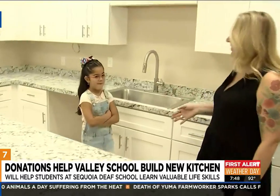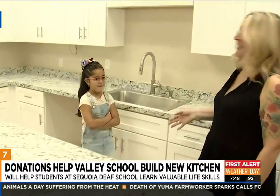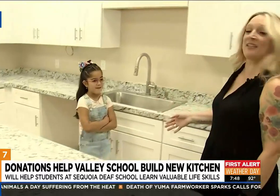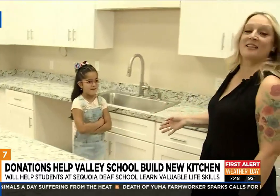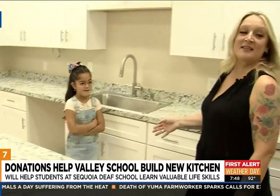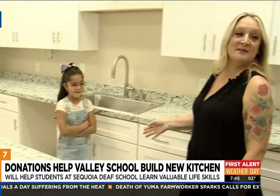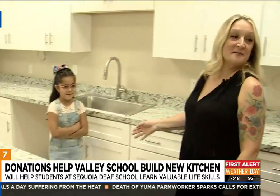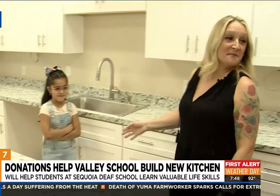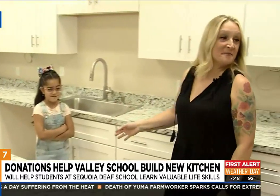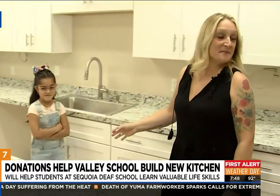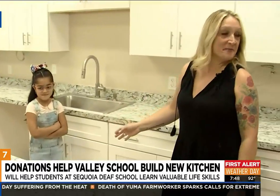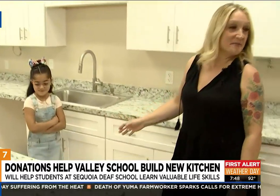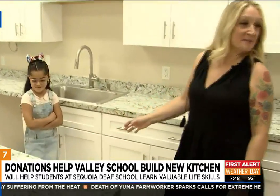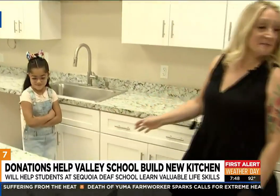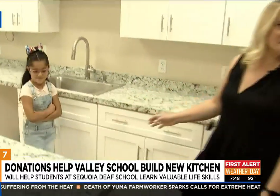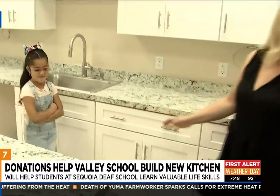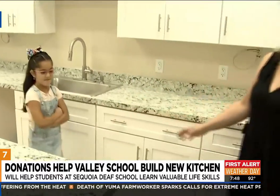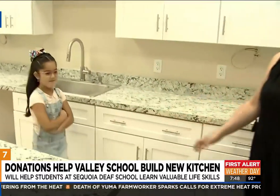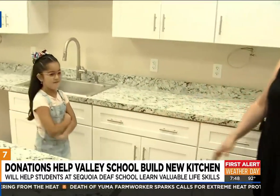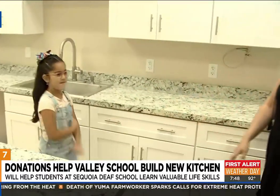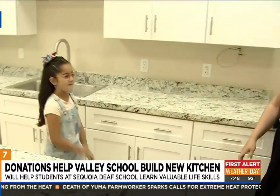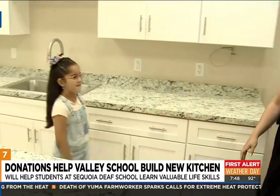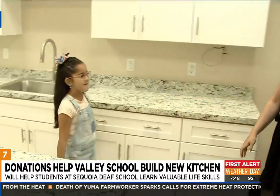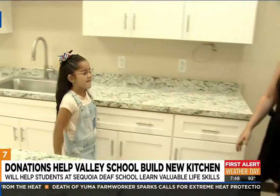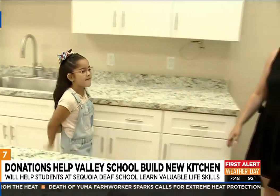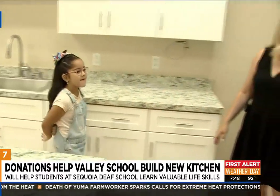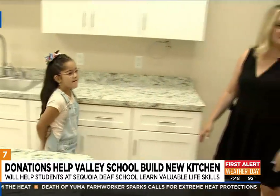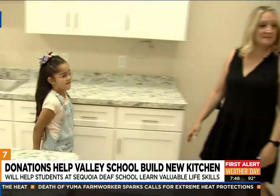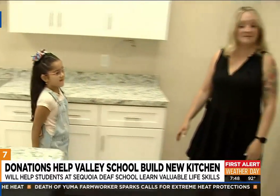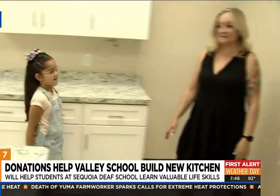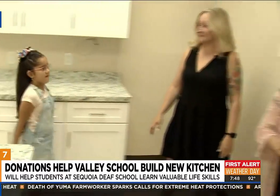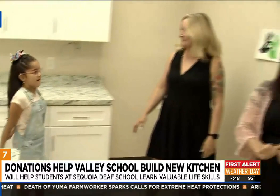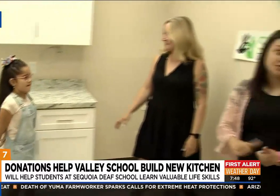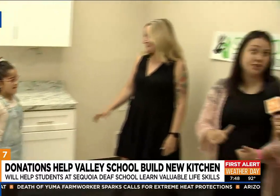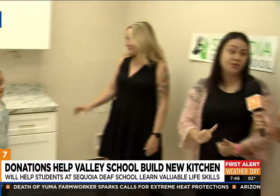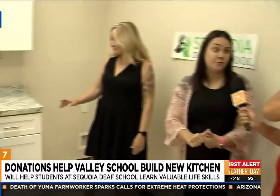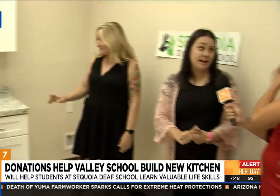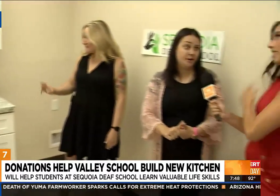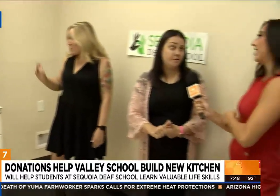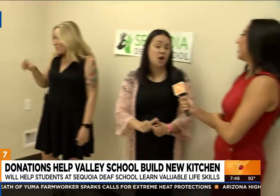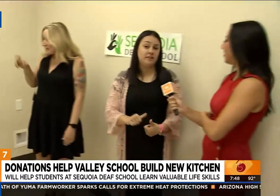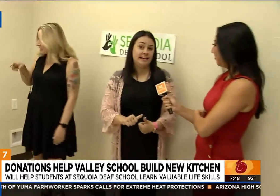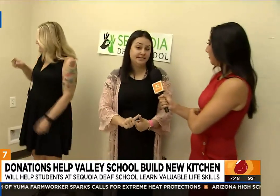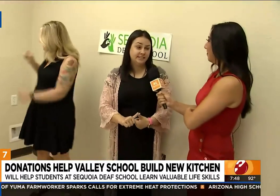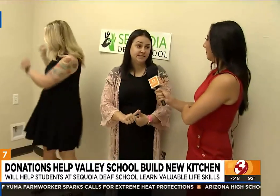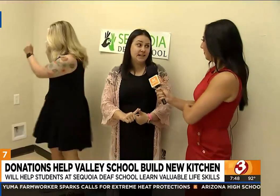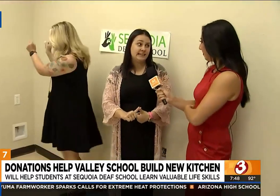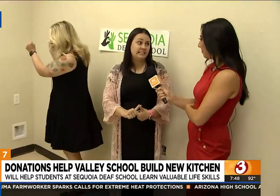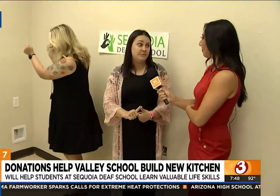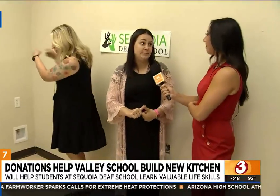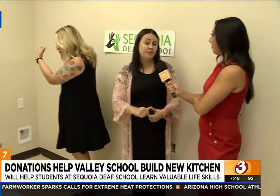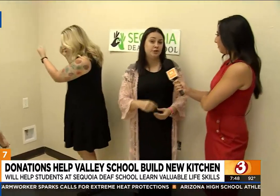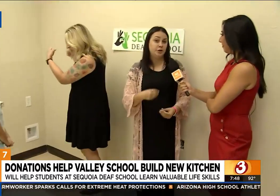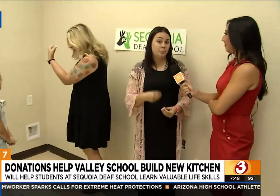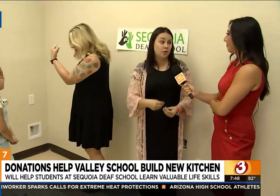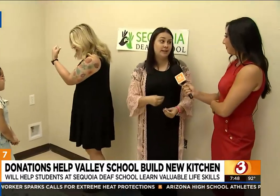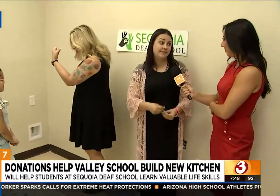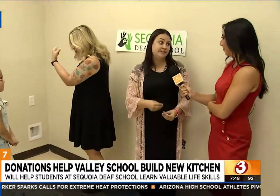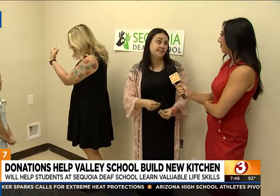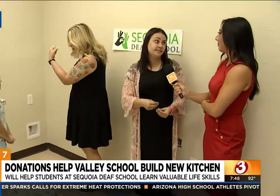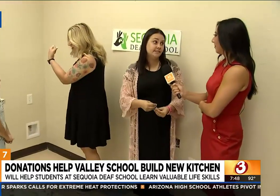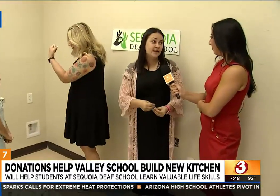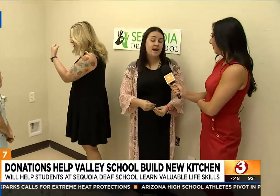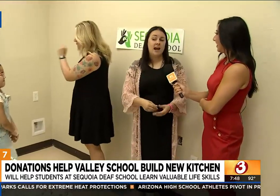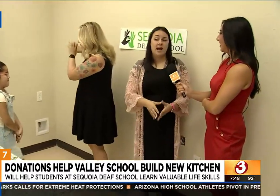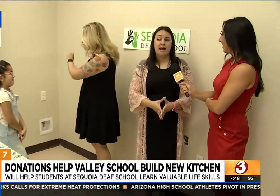We are looking for sponsors to get the appliances. The appliances are going to even have a washer and dryer for our life skills class to be able to learn more